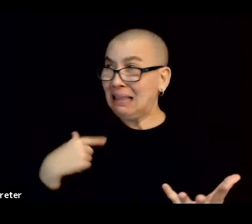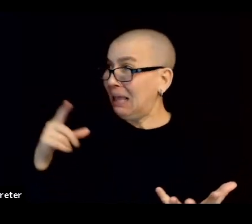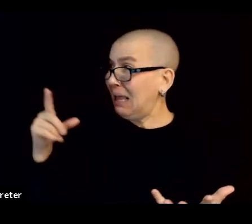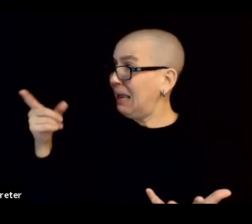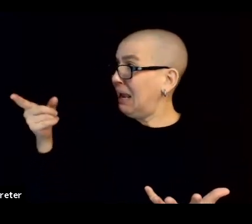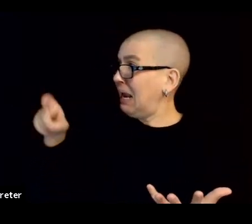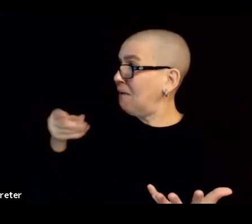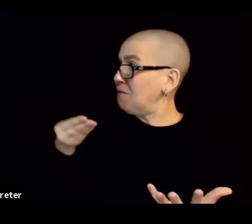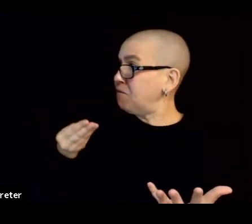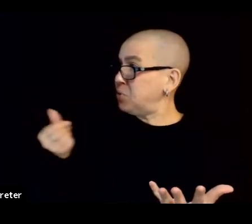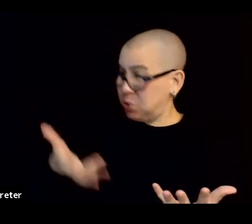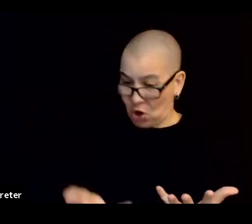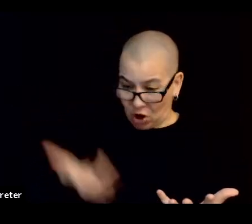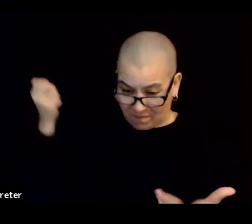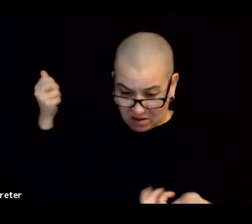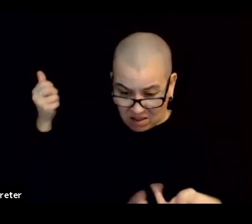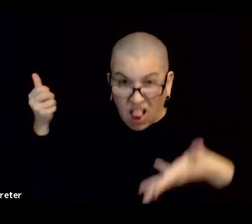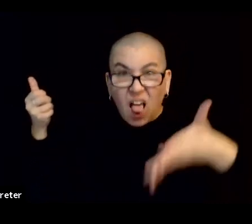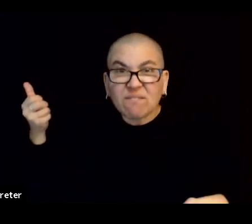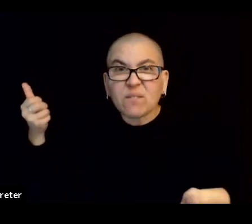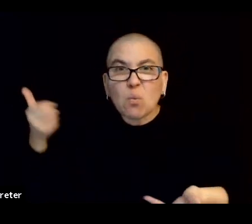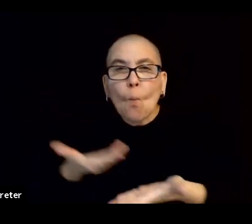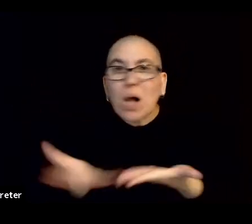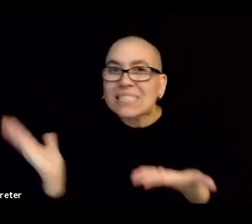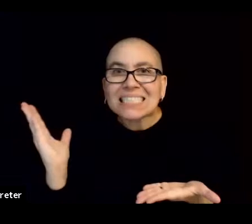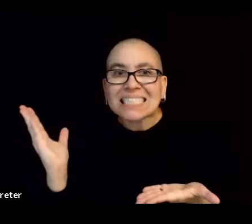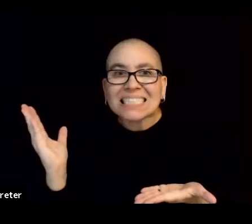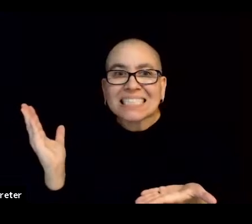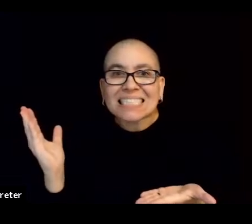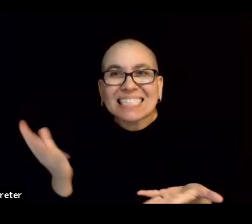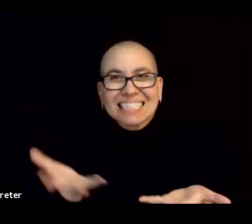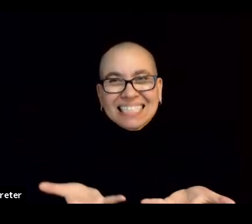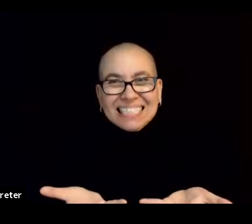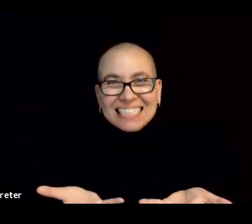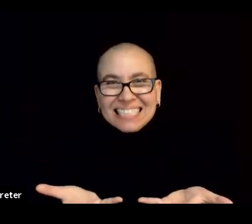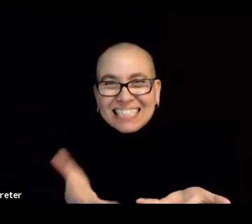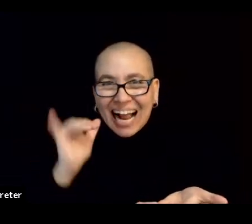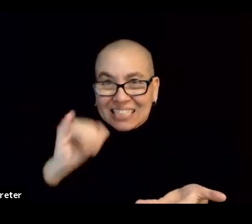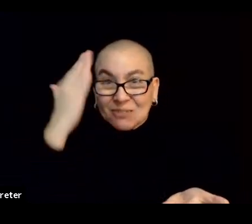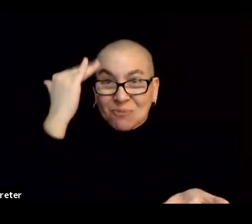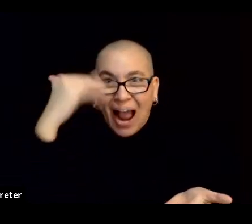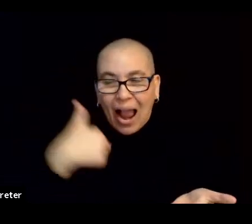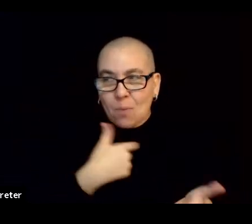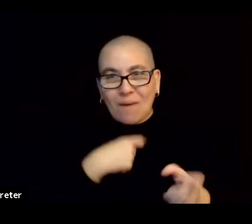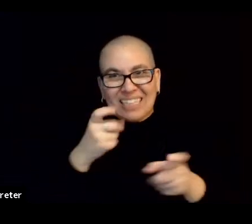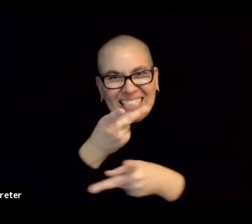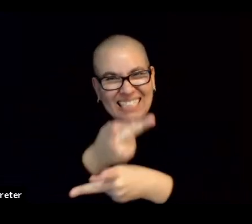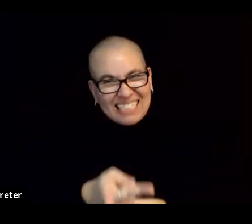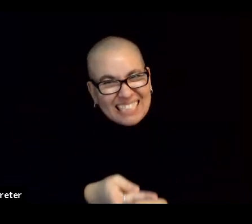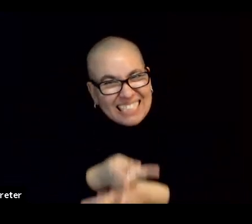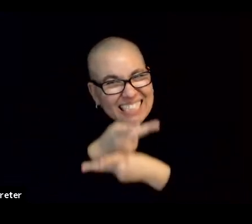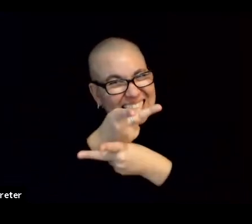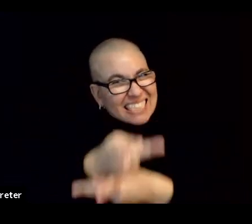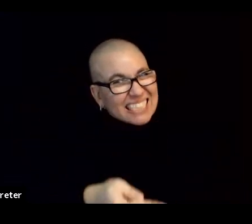but we just need more vaccine. But to clarify, is it K-5 or